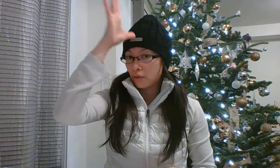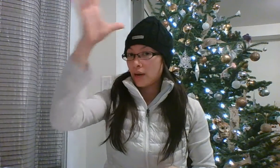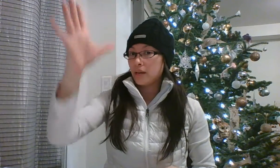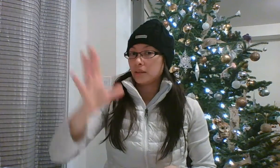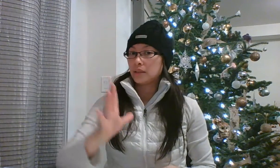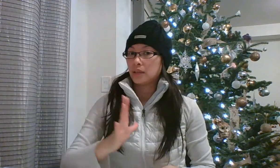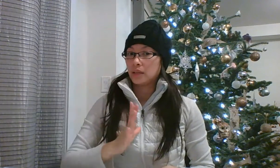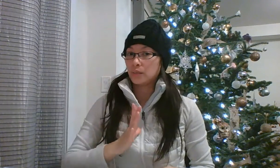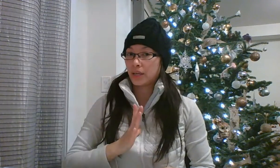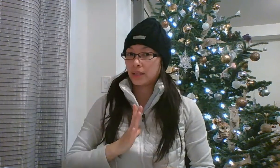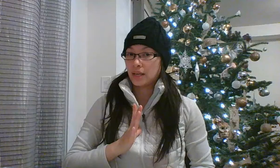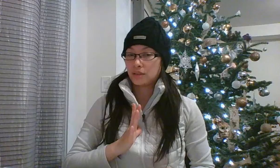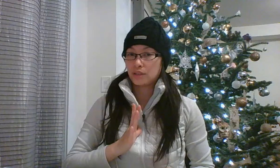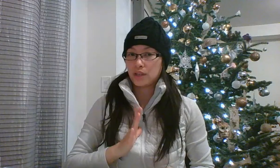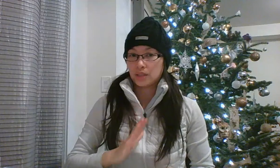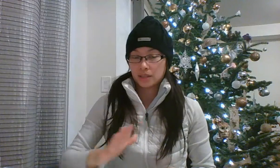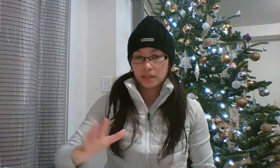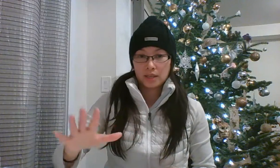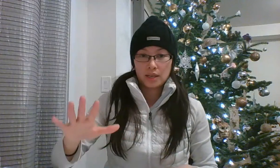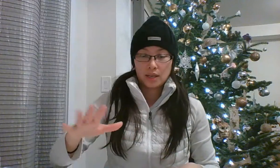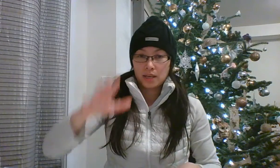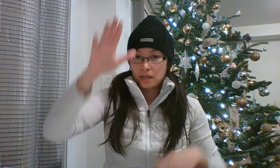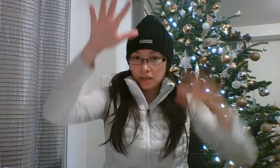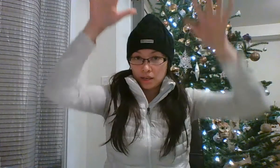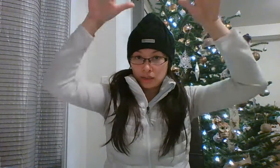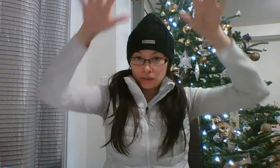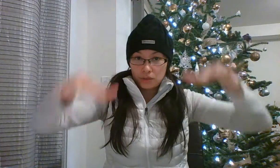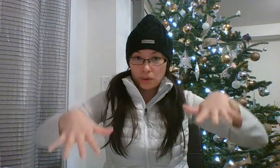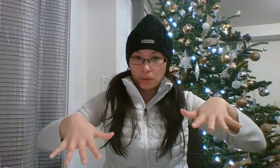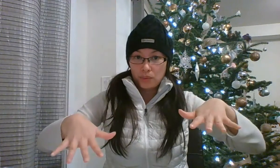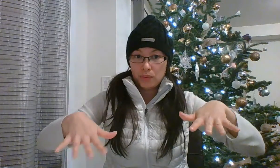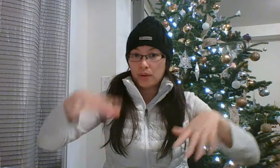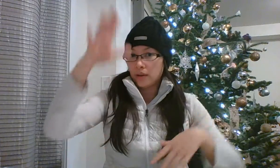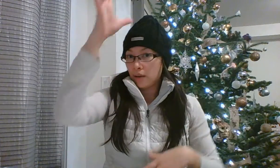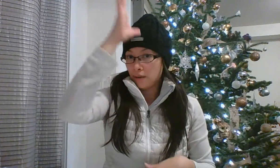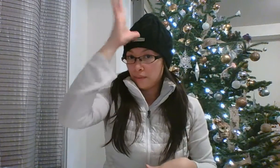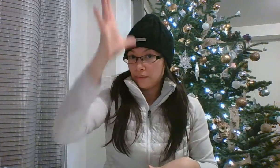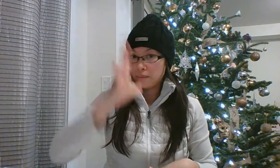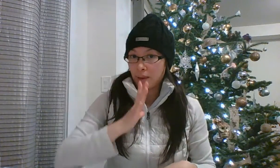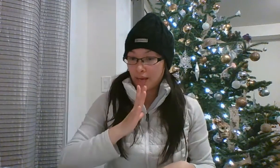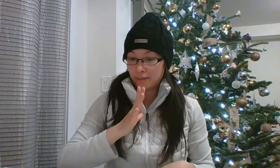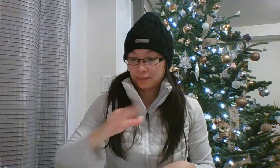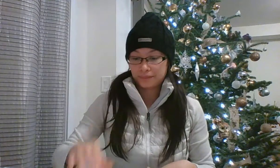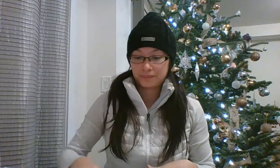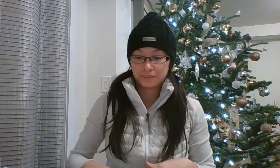forehead and then bring it down to your chest. Snow. Man.